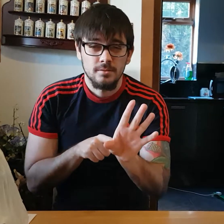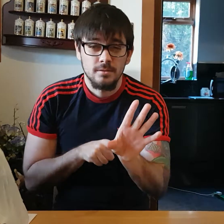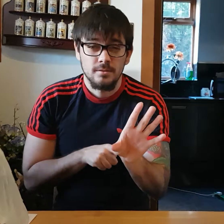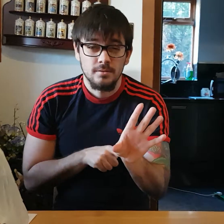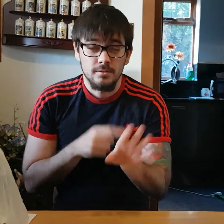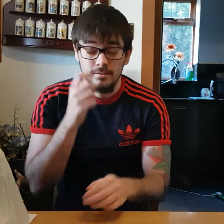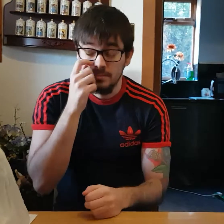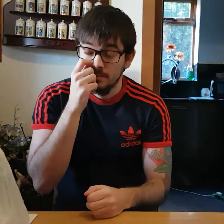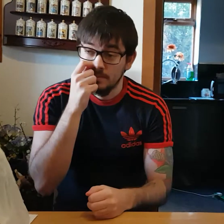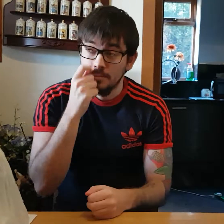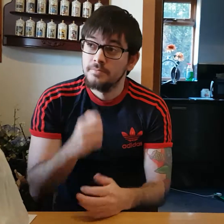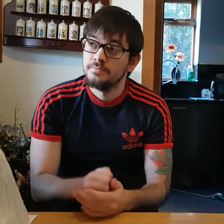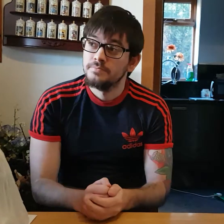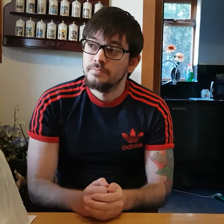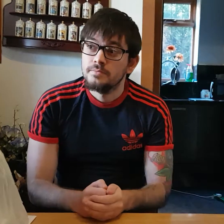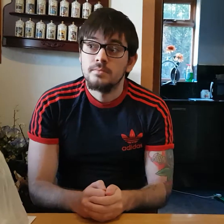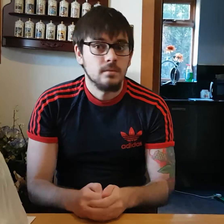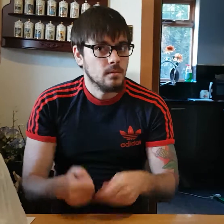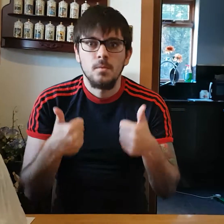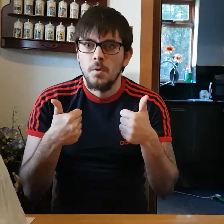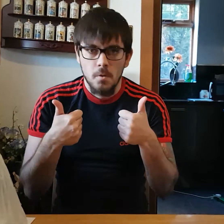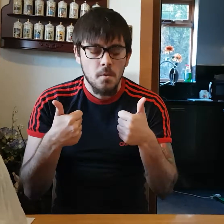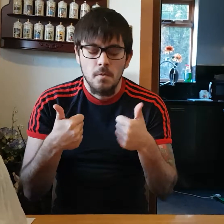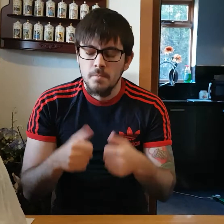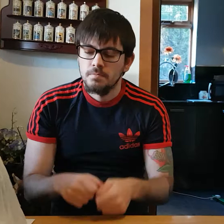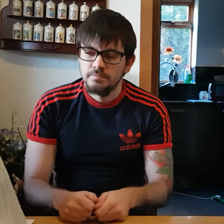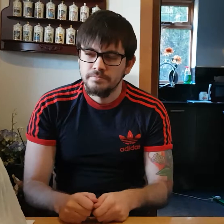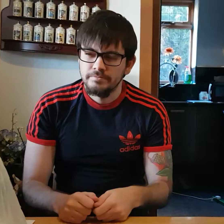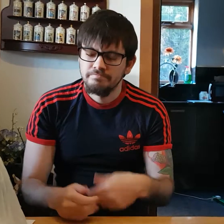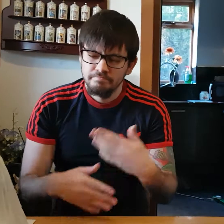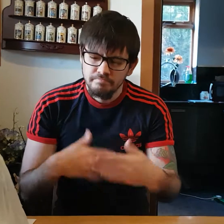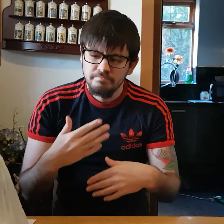I worked there for about 3 years and it was good.